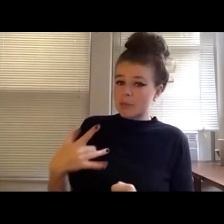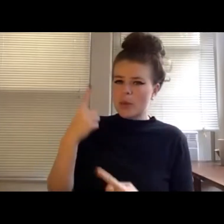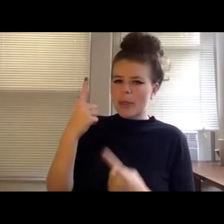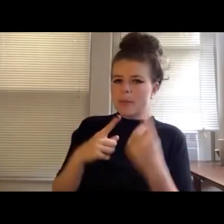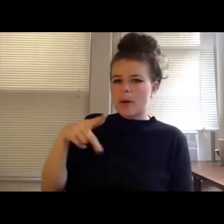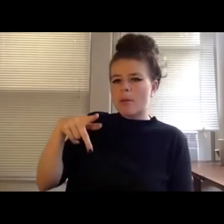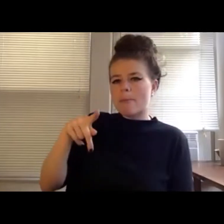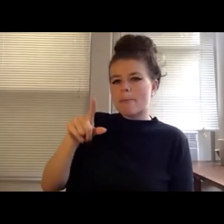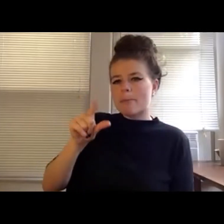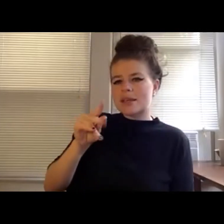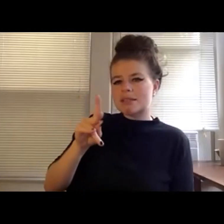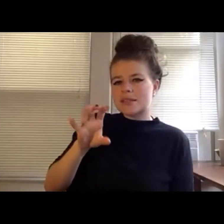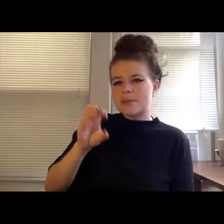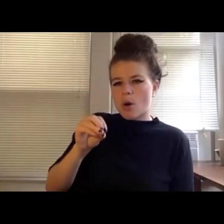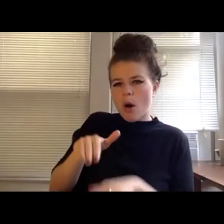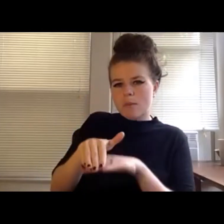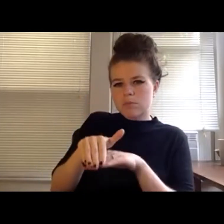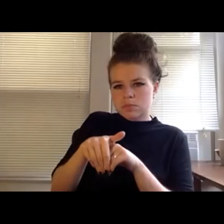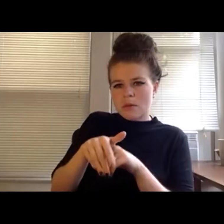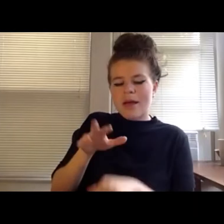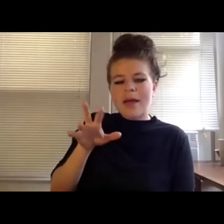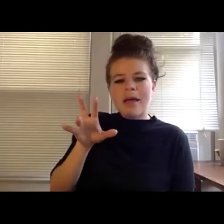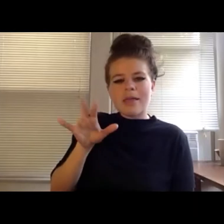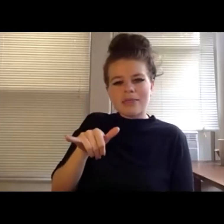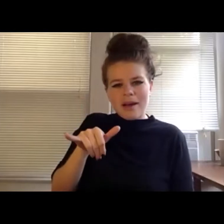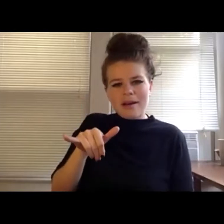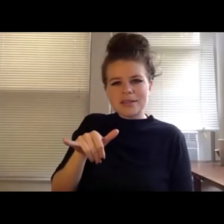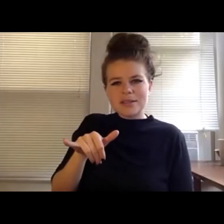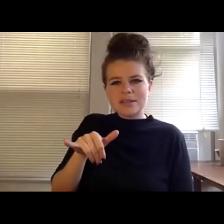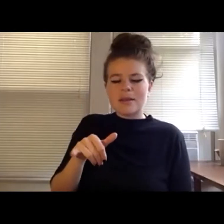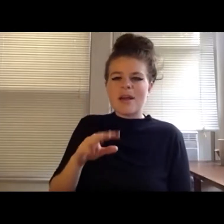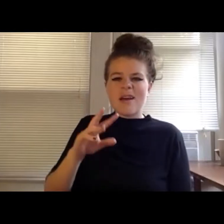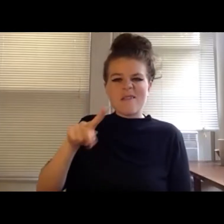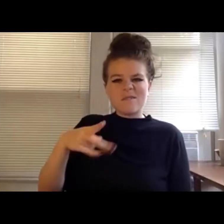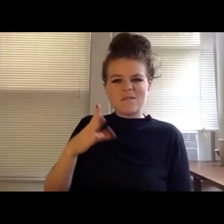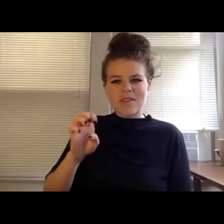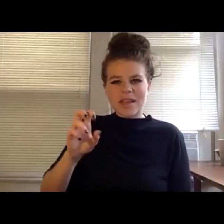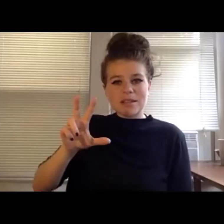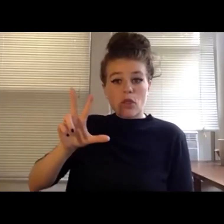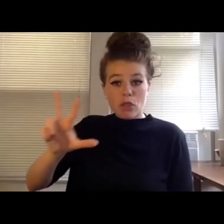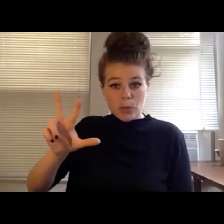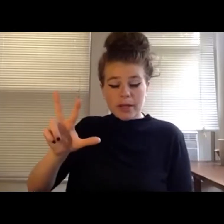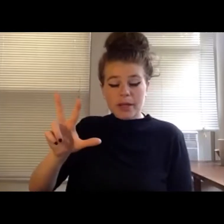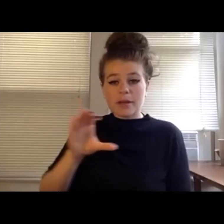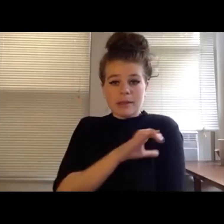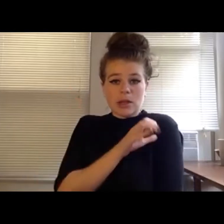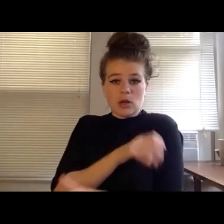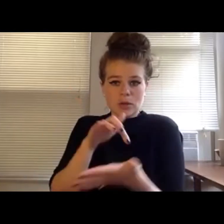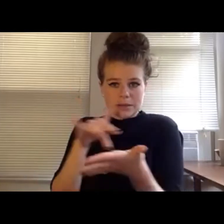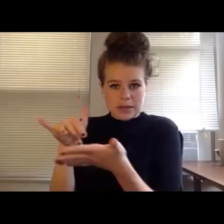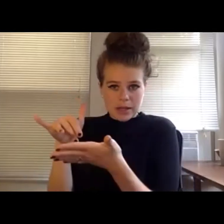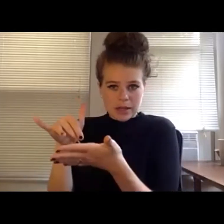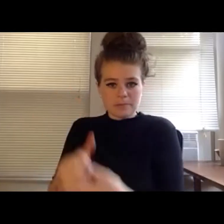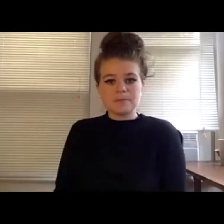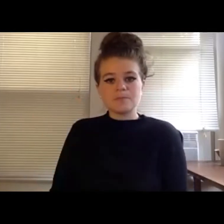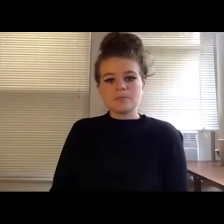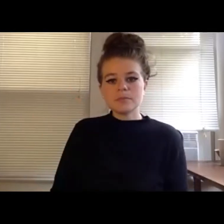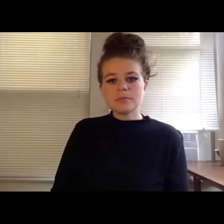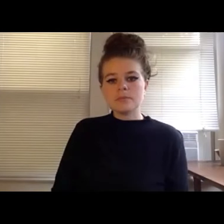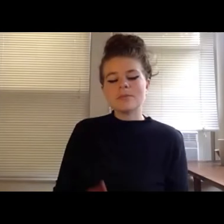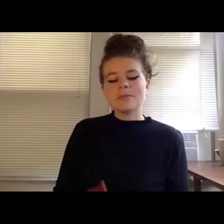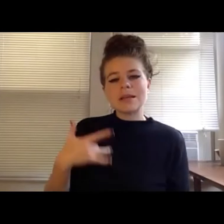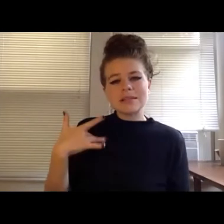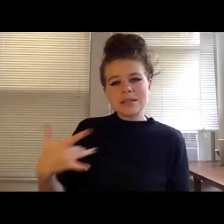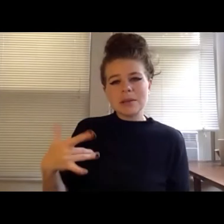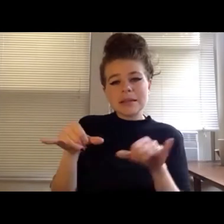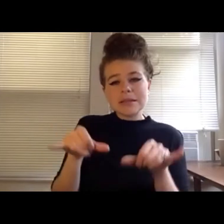placebo, that is really the phase 3 clinical study. So usually there's a standard